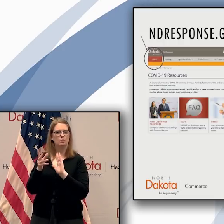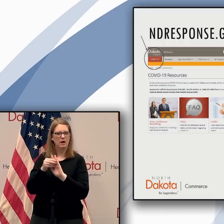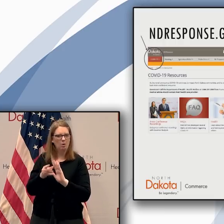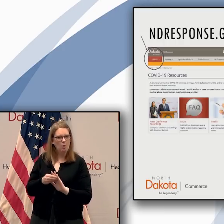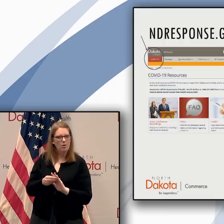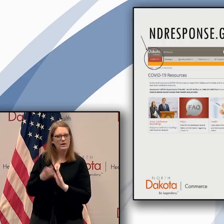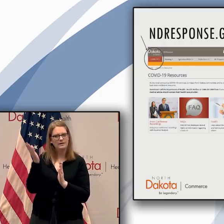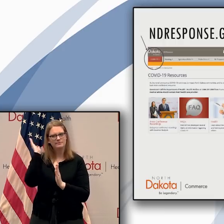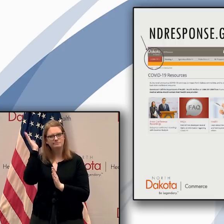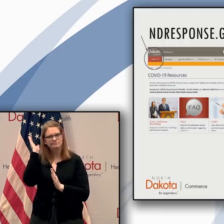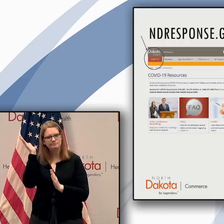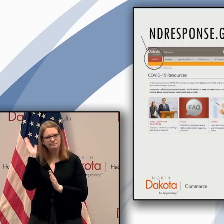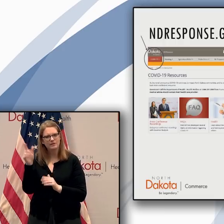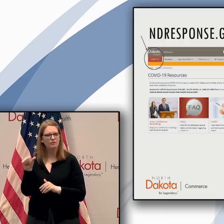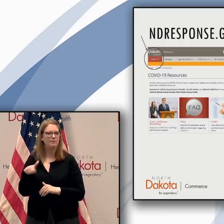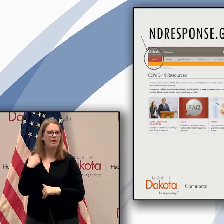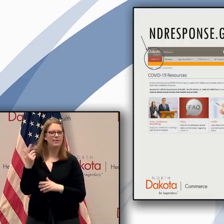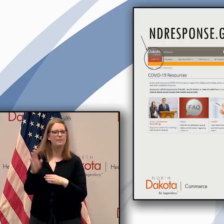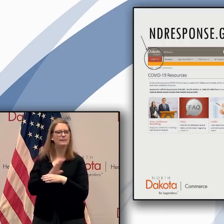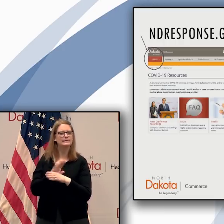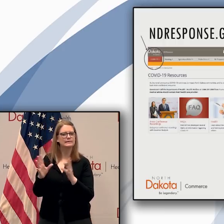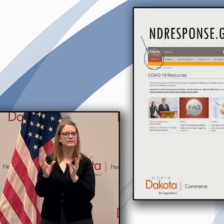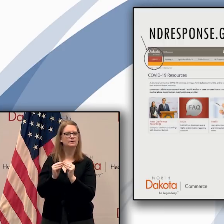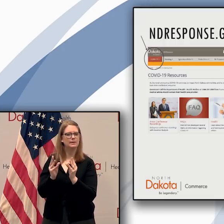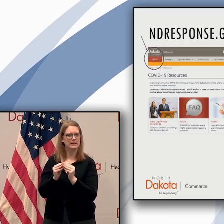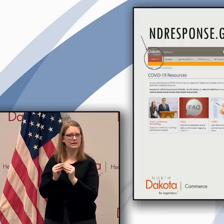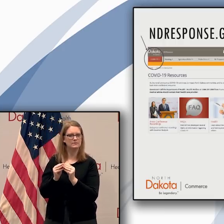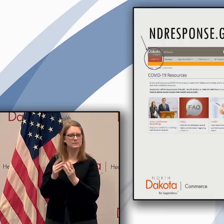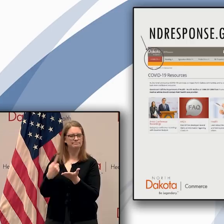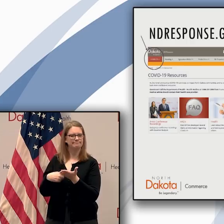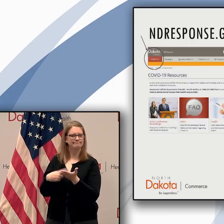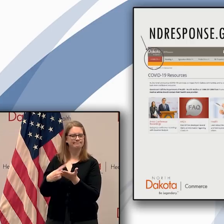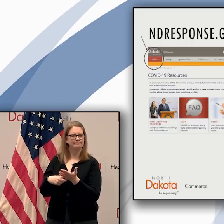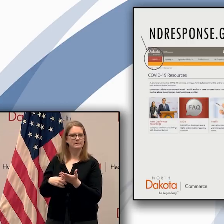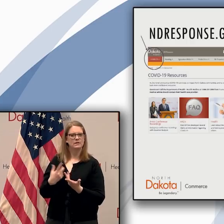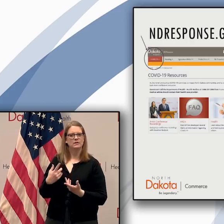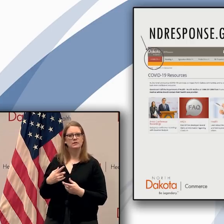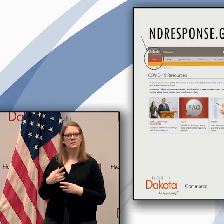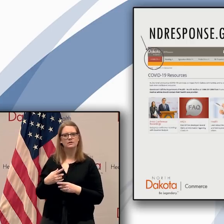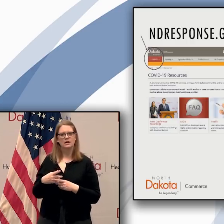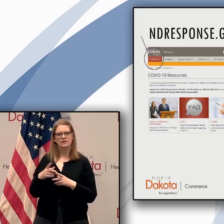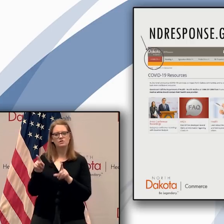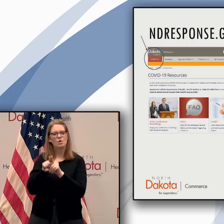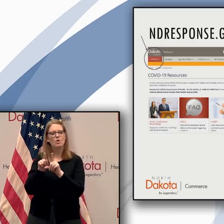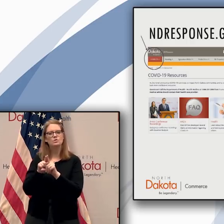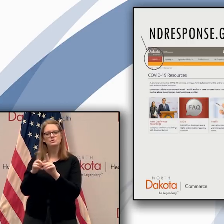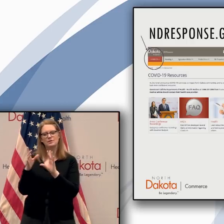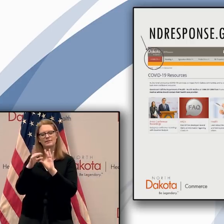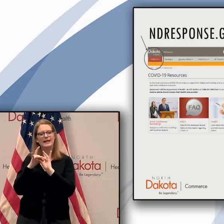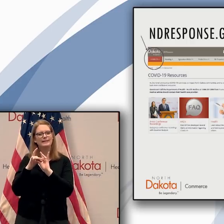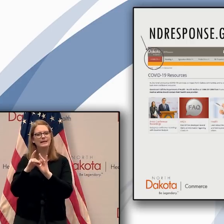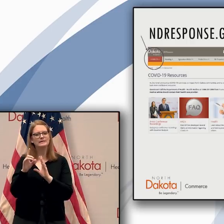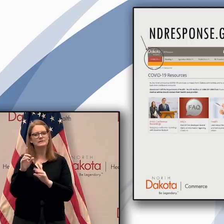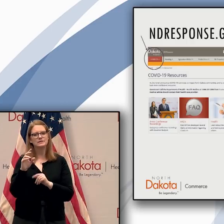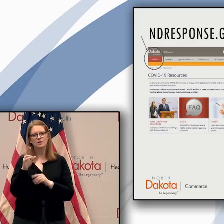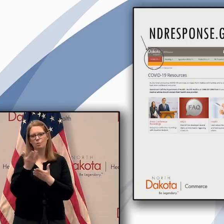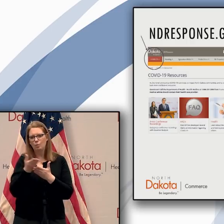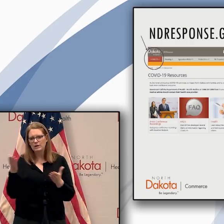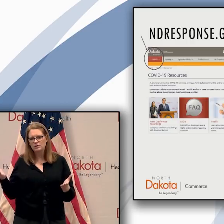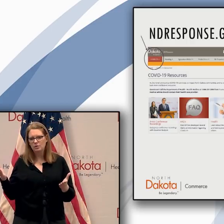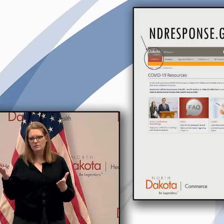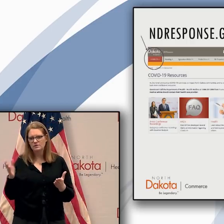presentations from our prior business briefings. The presentation decks include links to resources to double as a toolkit for your